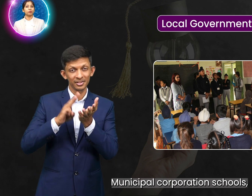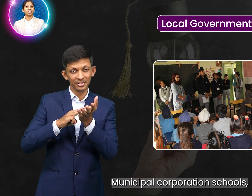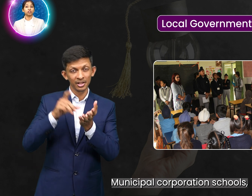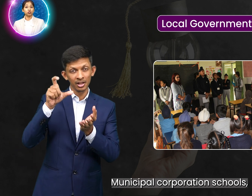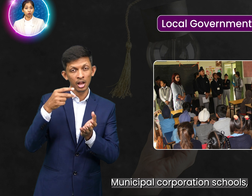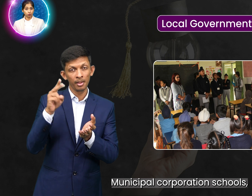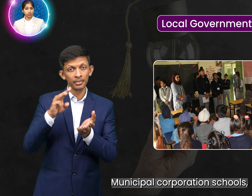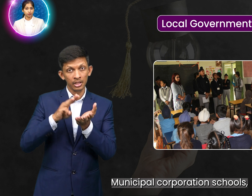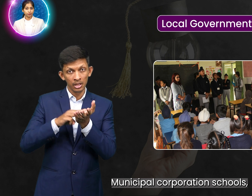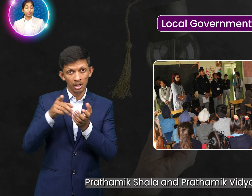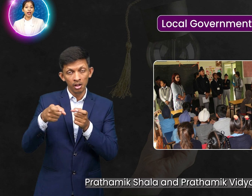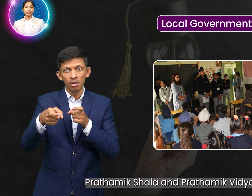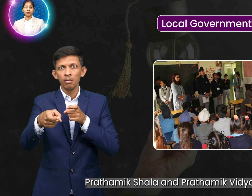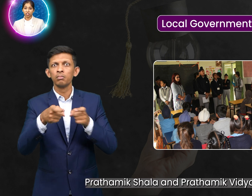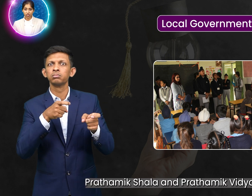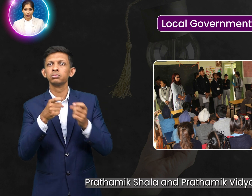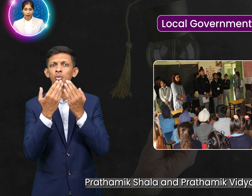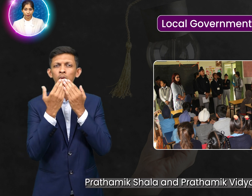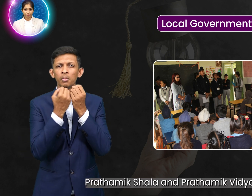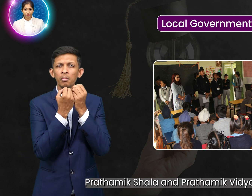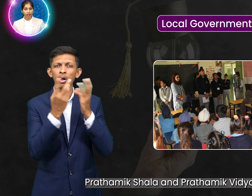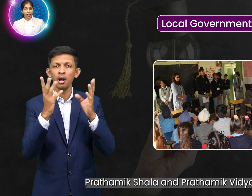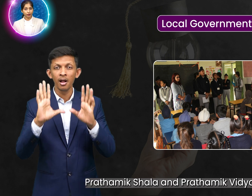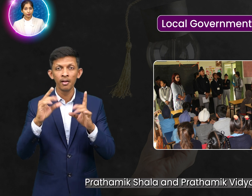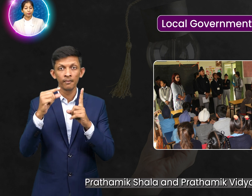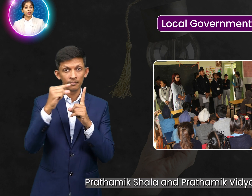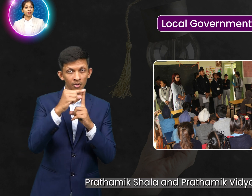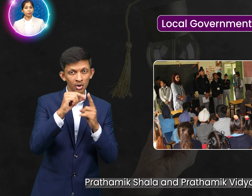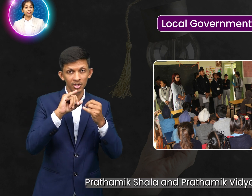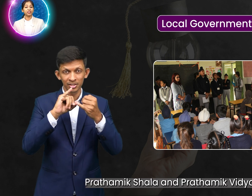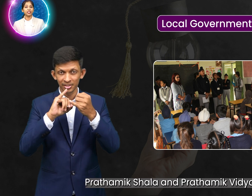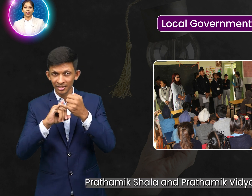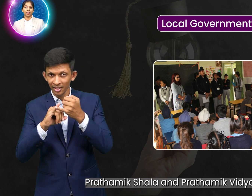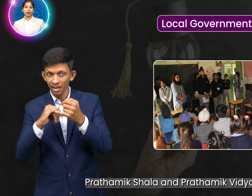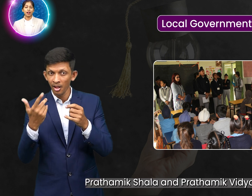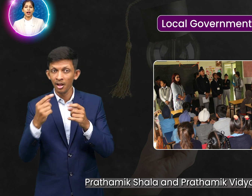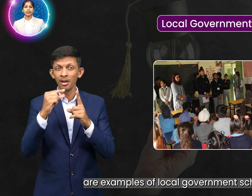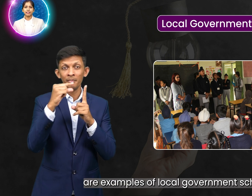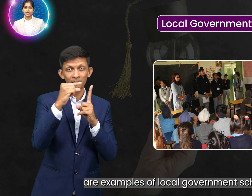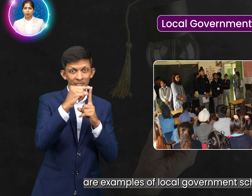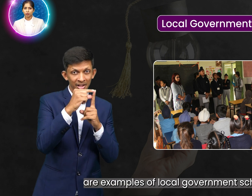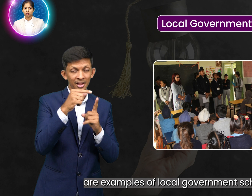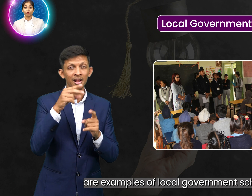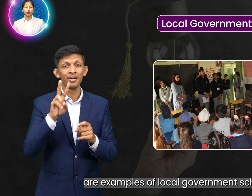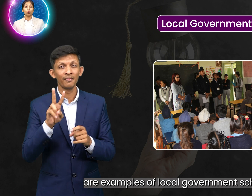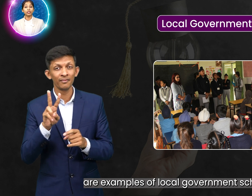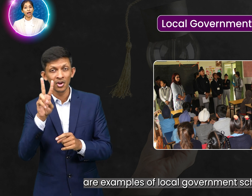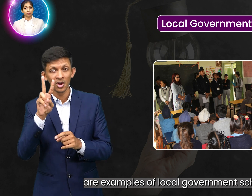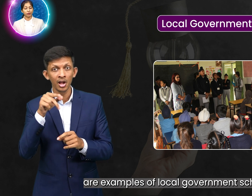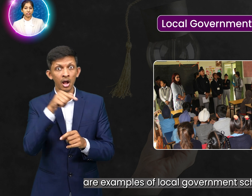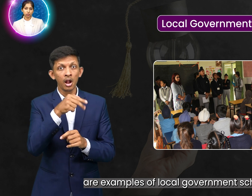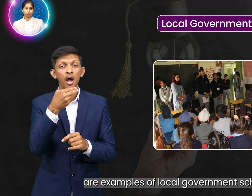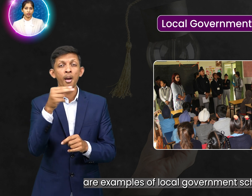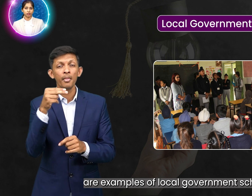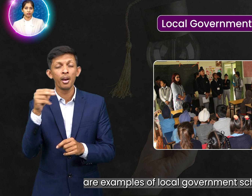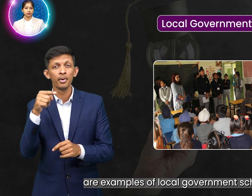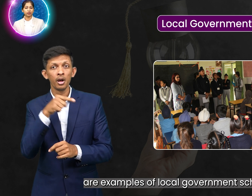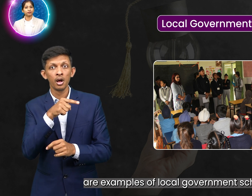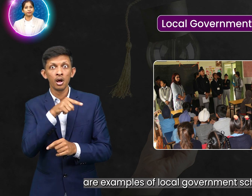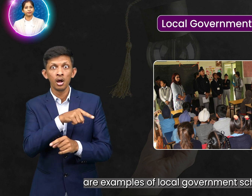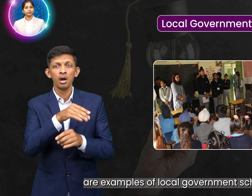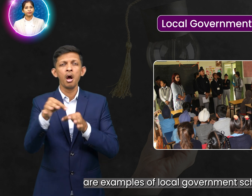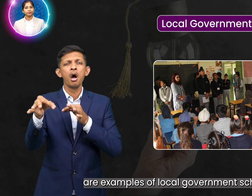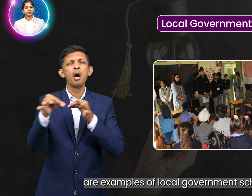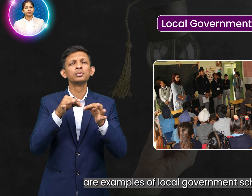Municipal corporation schools, Pradhamik Shala and Pradhamik Vidyalaya are examples of local government schools.